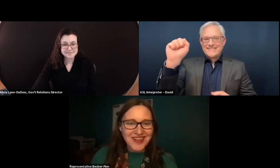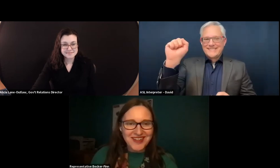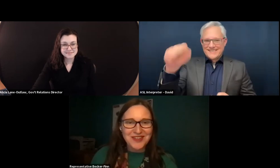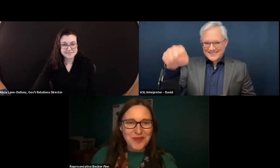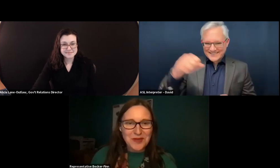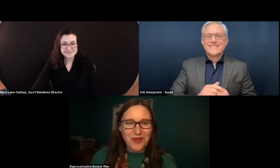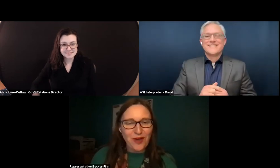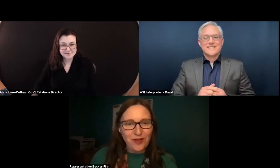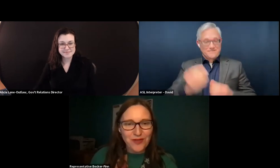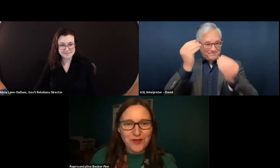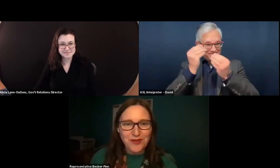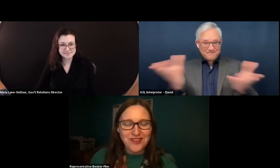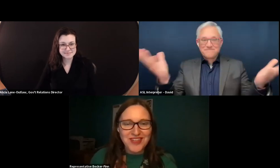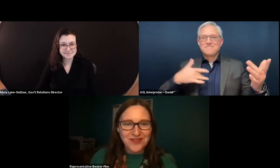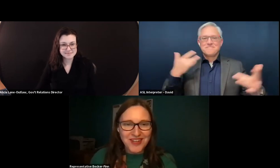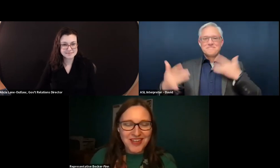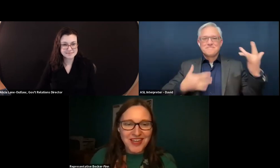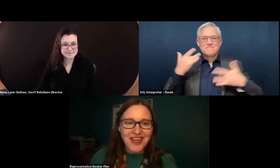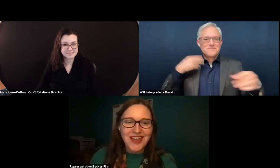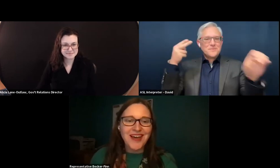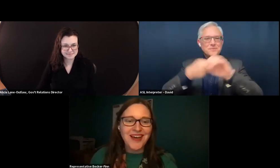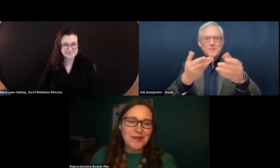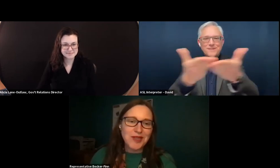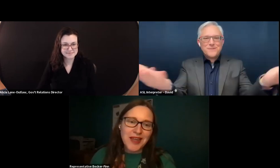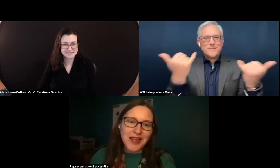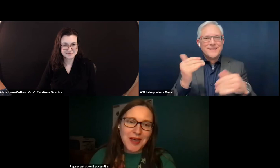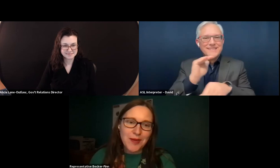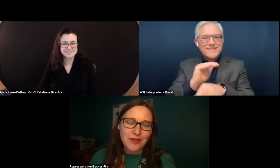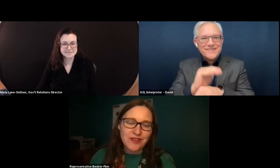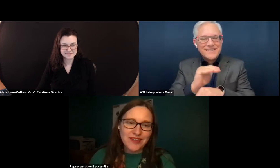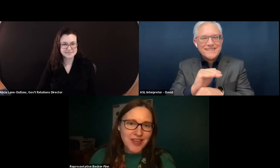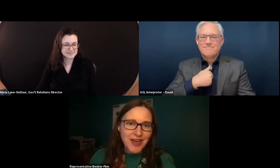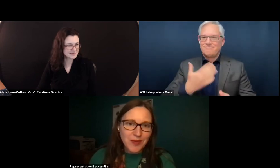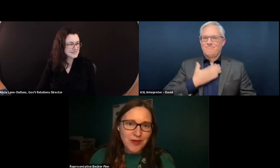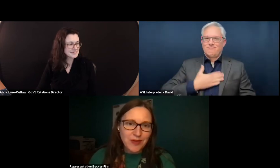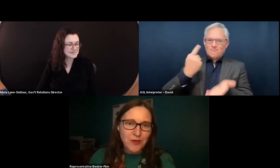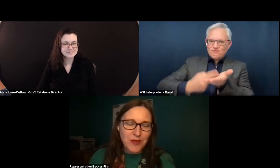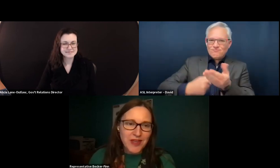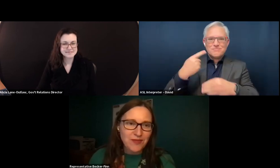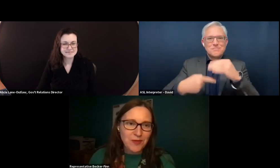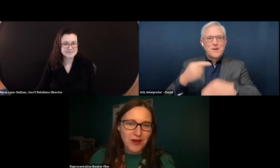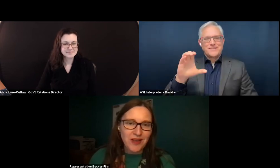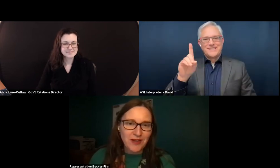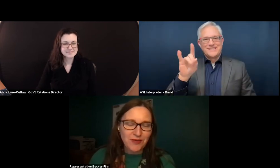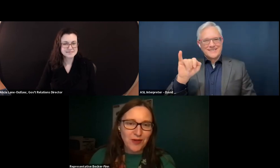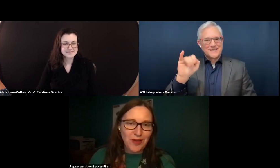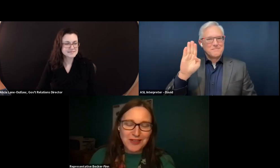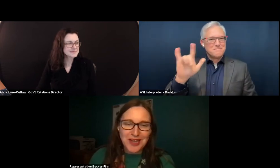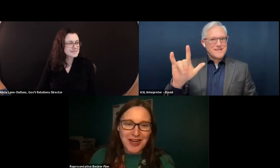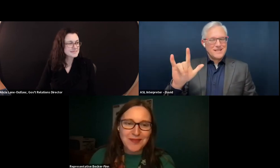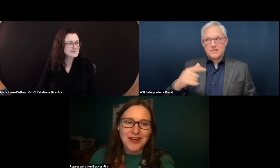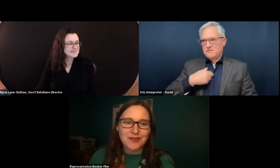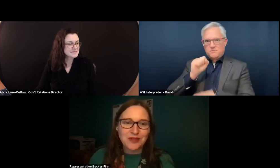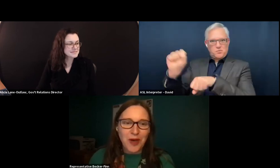Very excited to be with all of you this evening, talking about this CDI bill that we have been working on for a